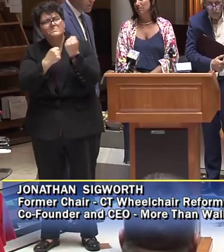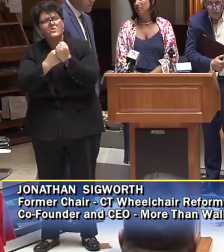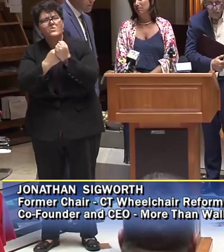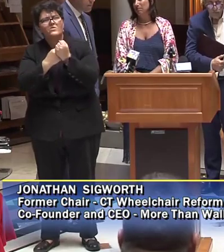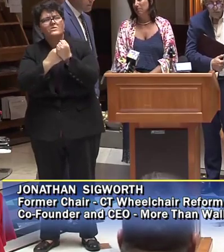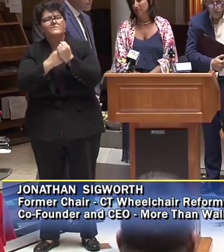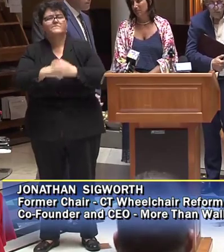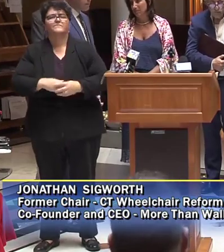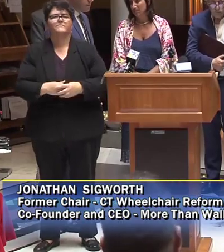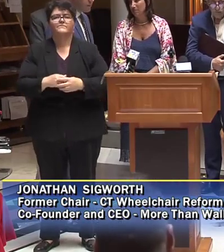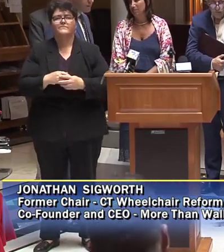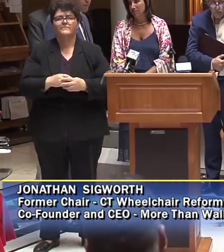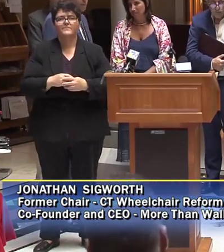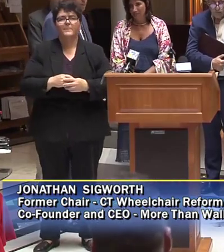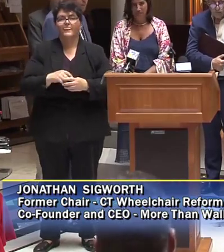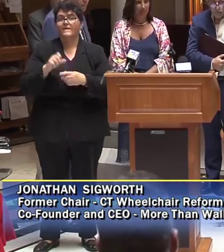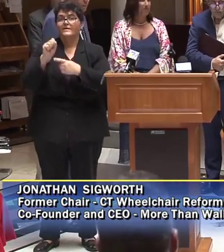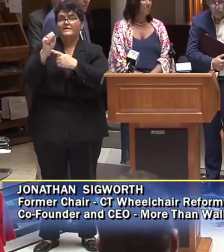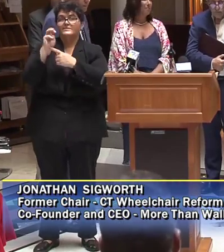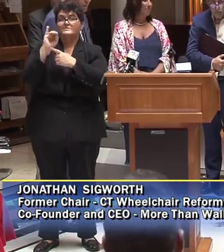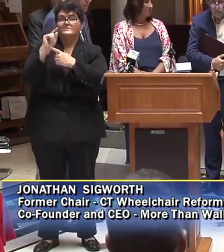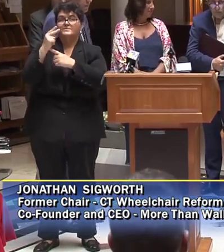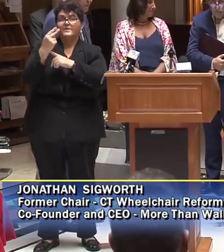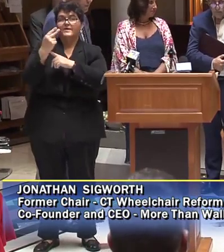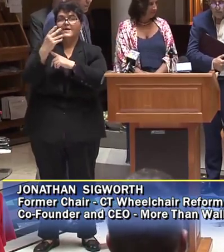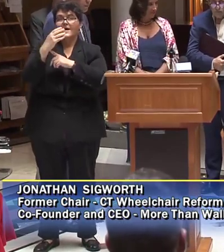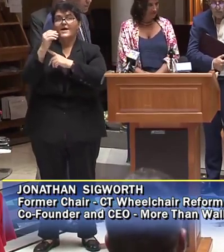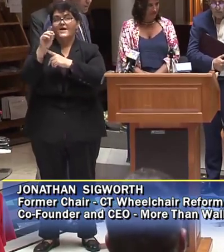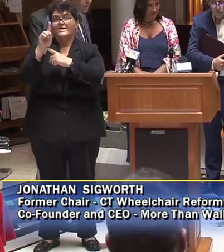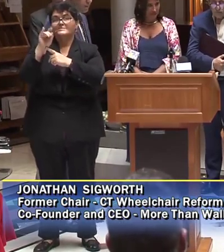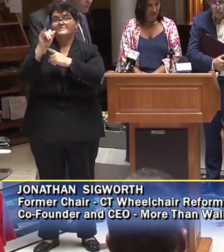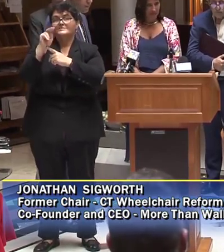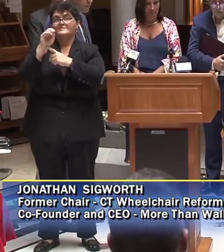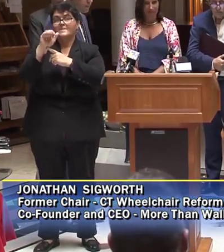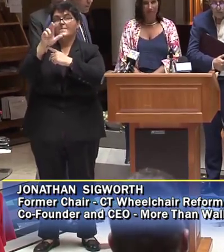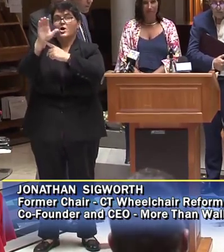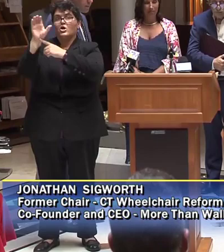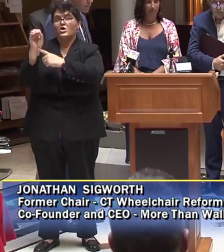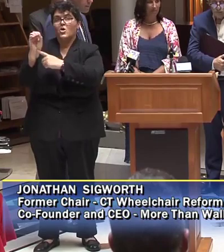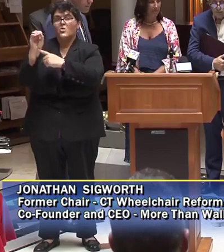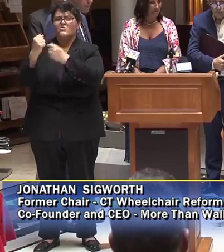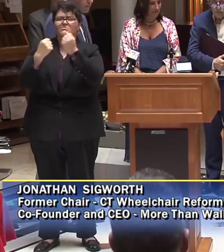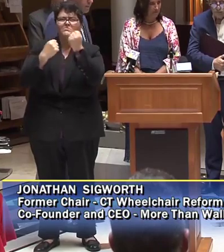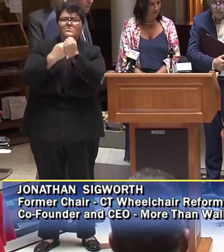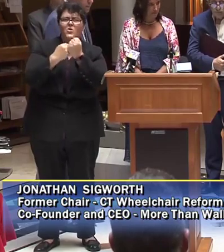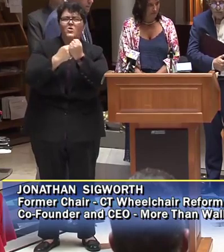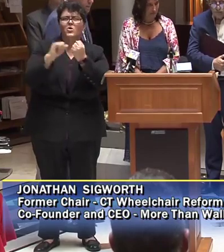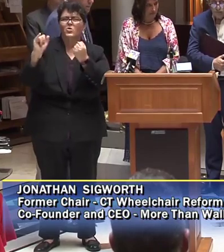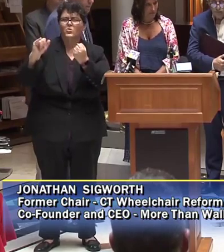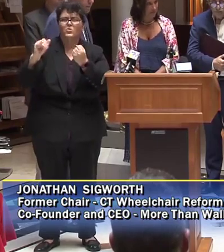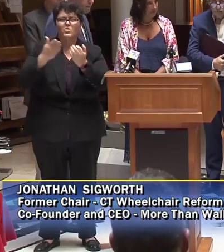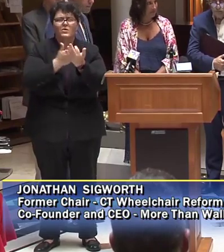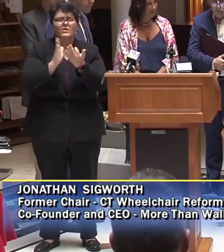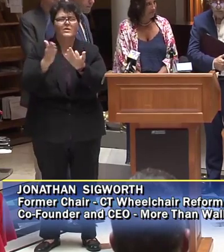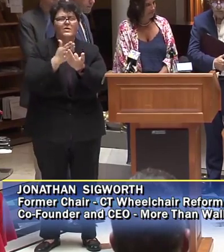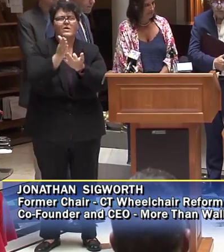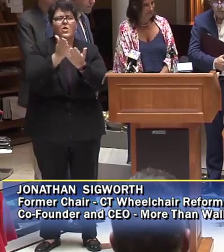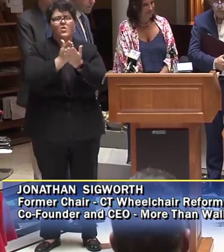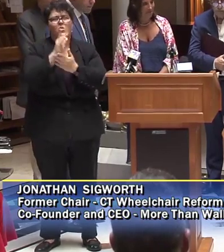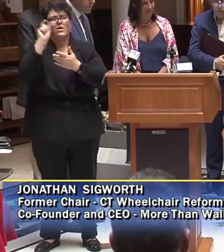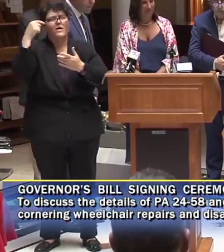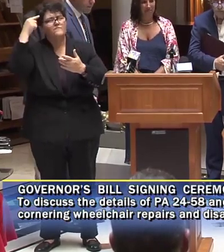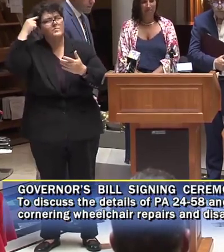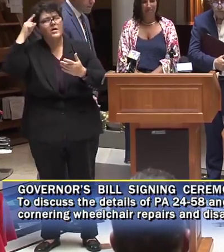and Representative D'Amico for all your support through this bill's development, and Governor Lamont for making this